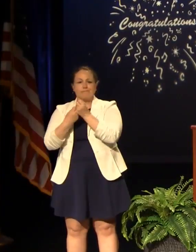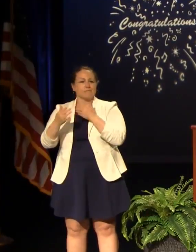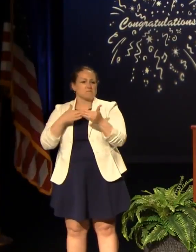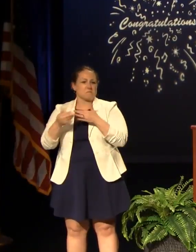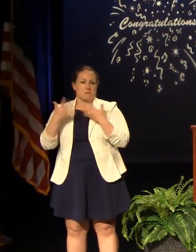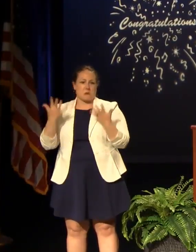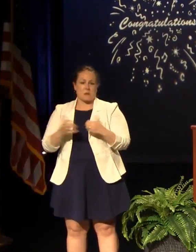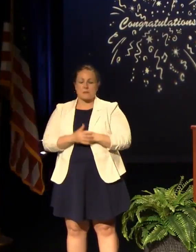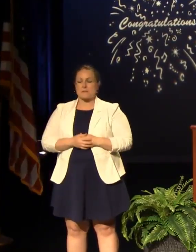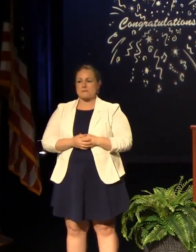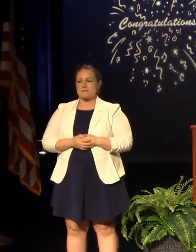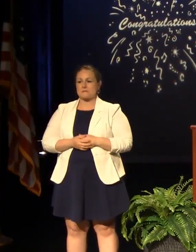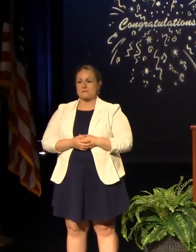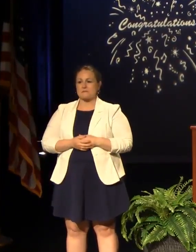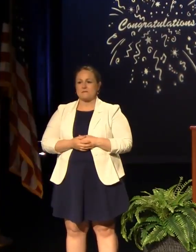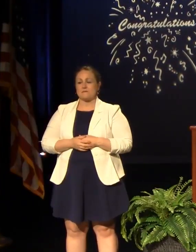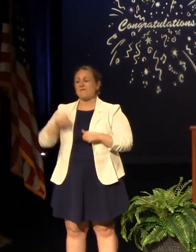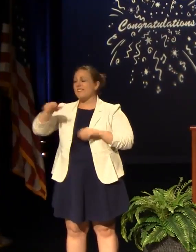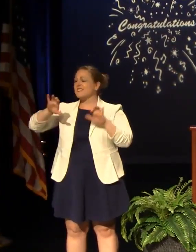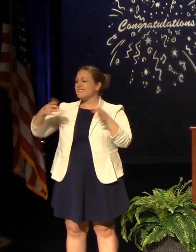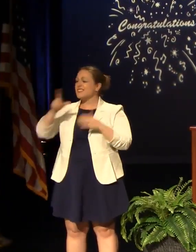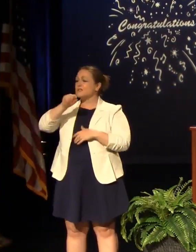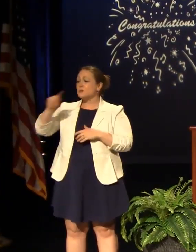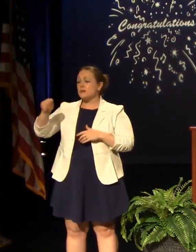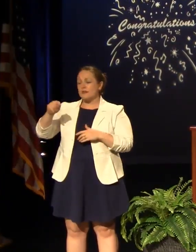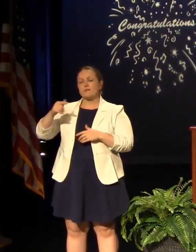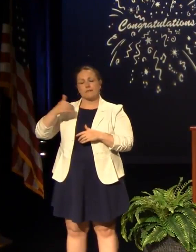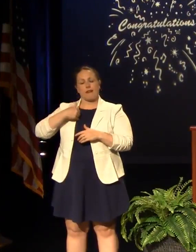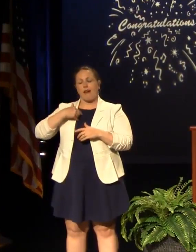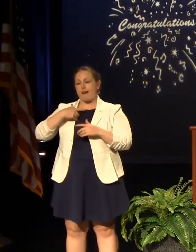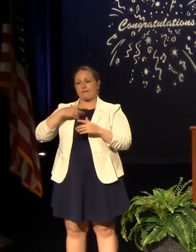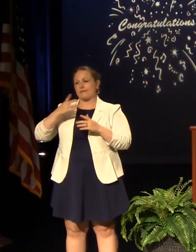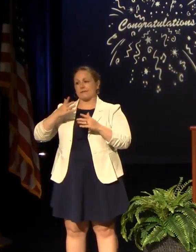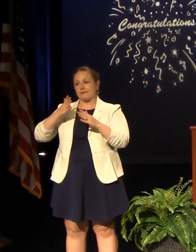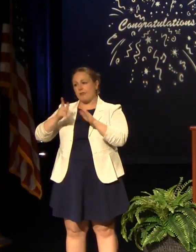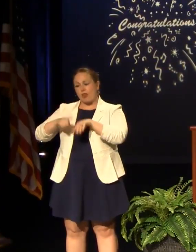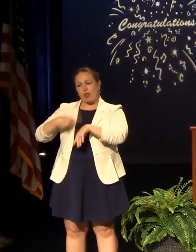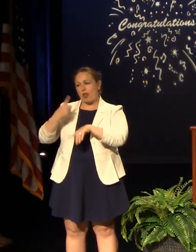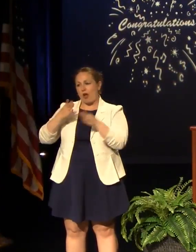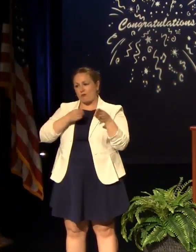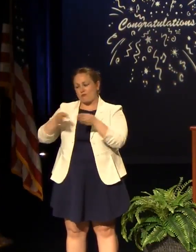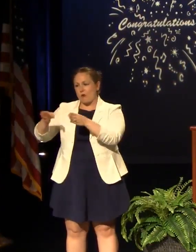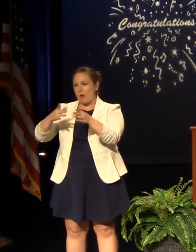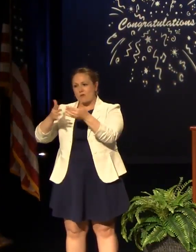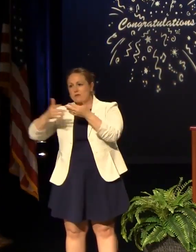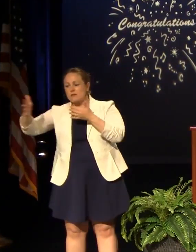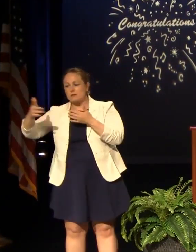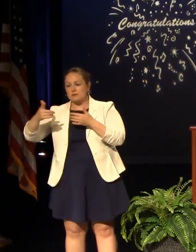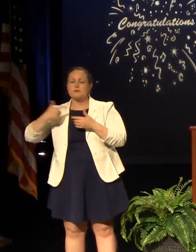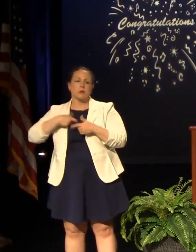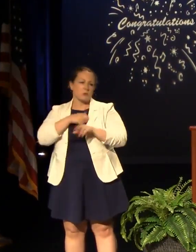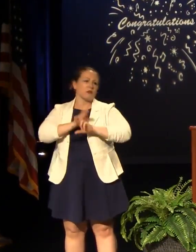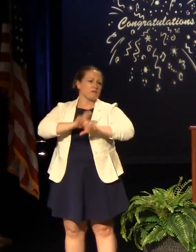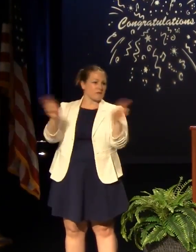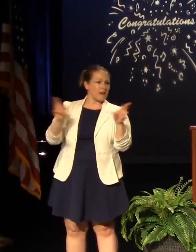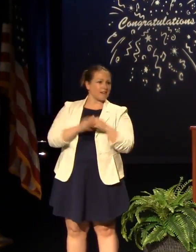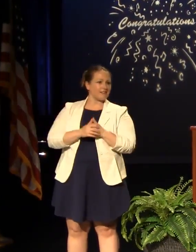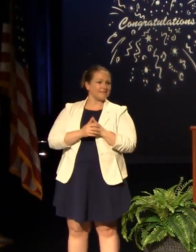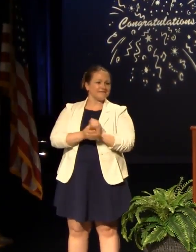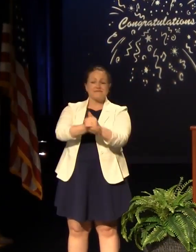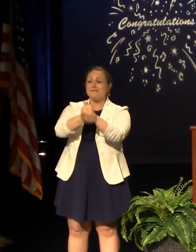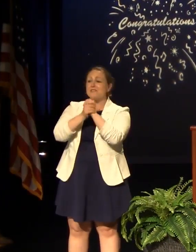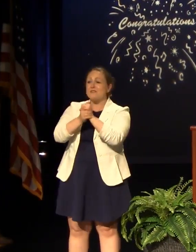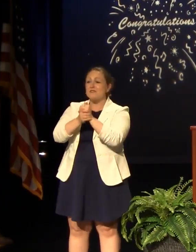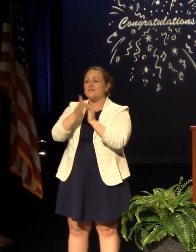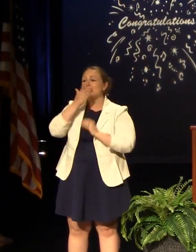class of 2020 has a long road of life ahead of them, but I believe we are more than prepared. Congratulations, graduates, and good luck